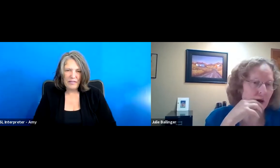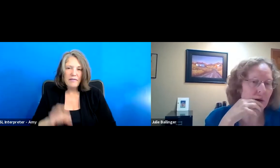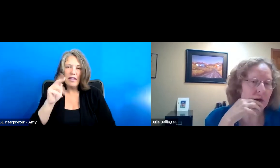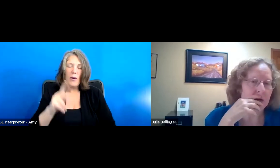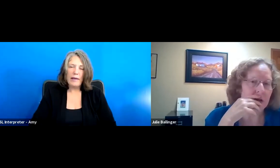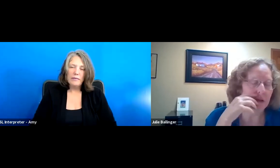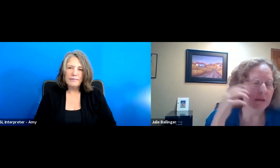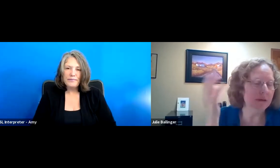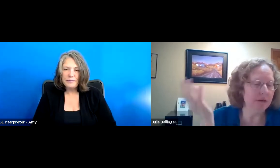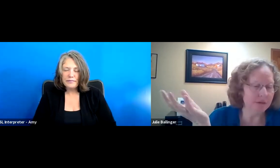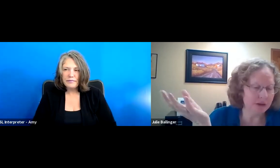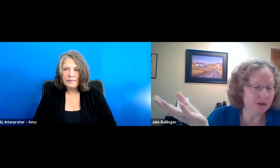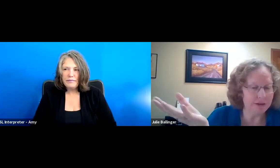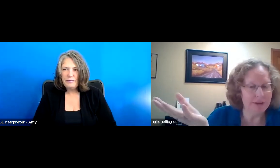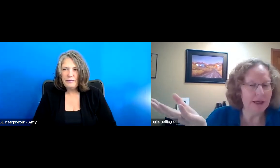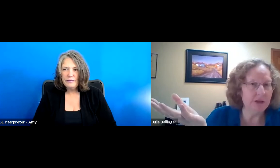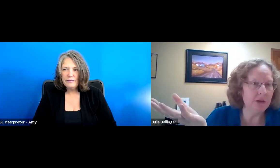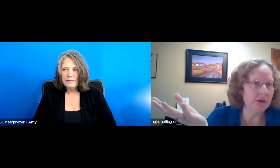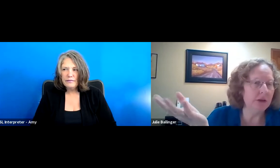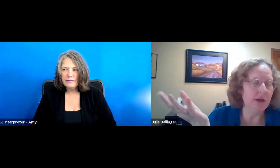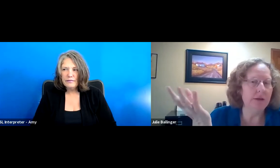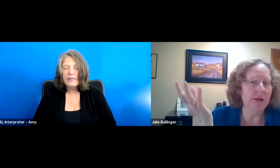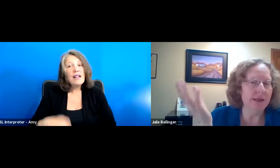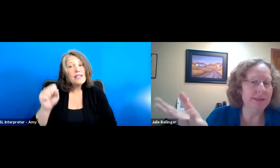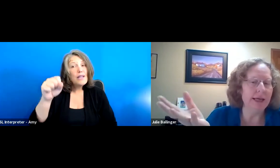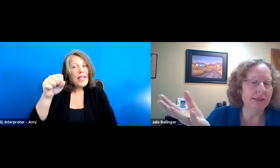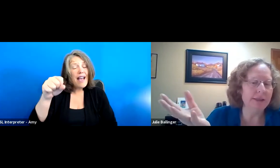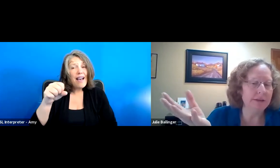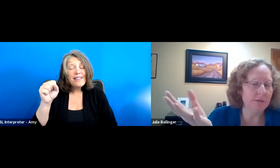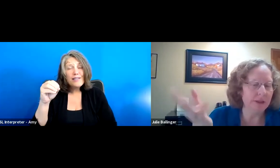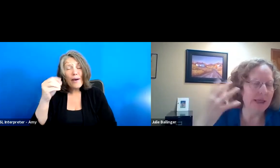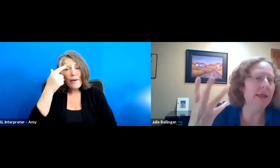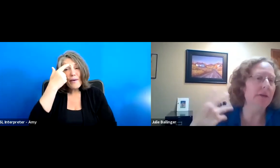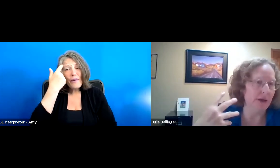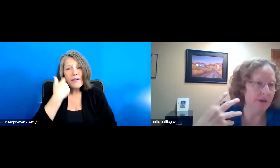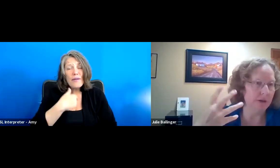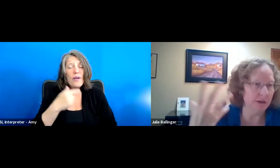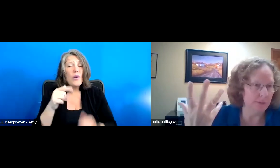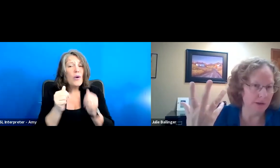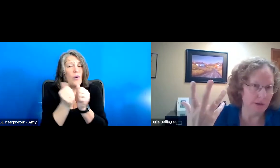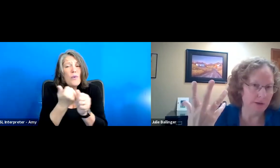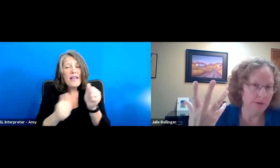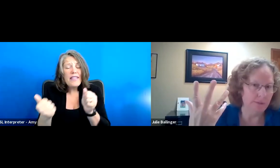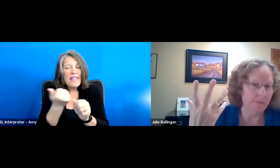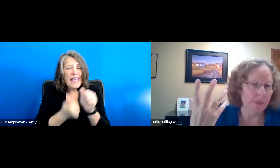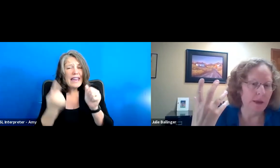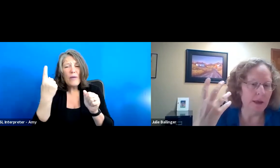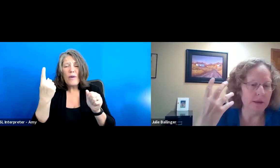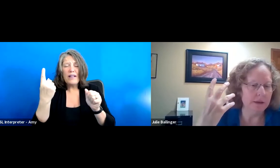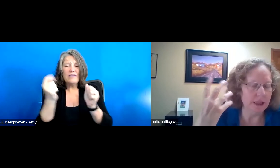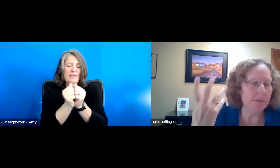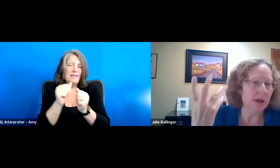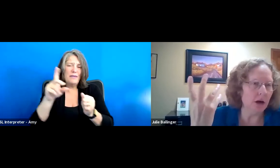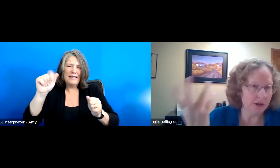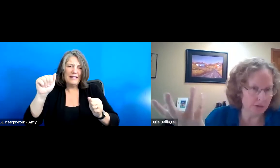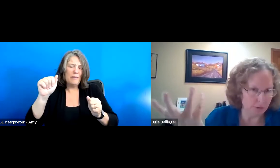Okay, so yeah, student as with any of us with disabilities